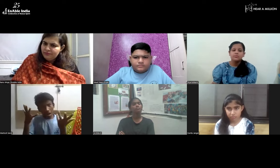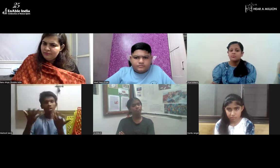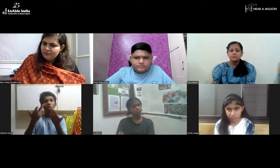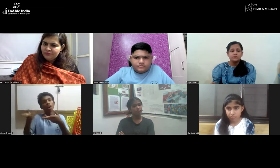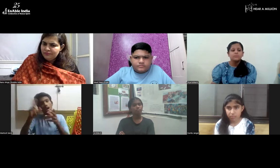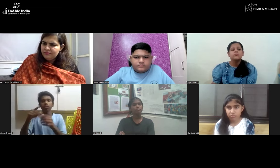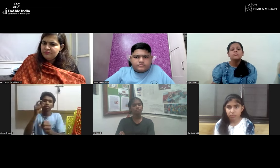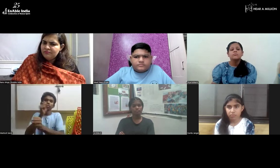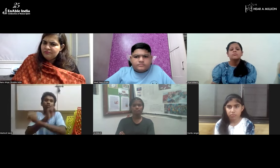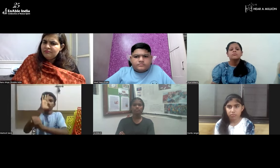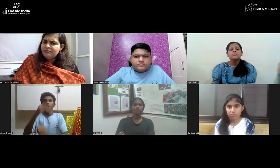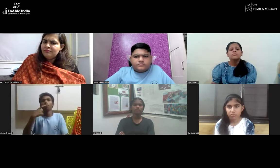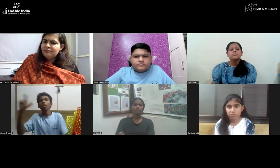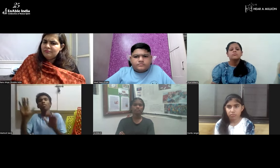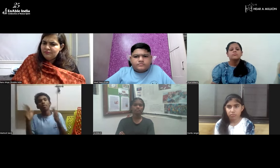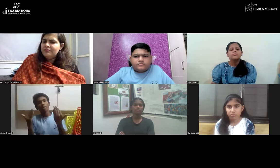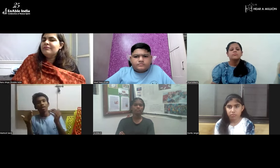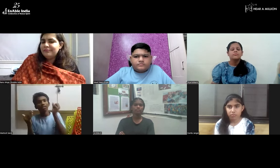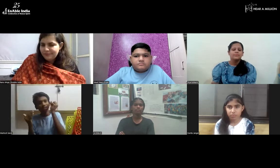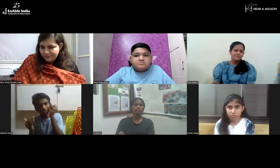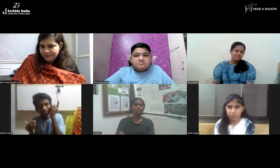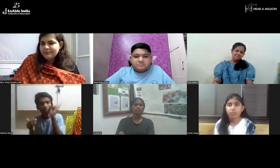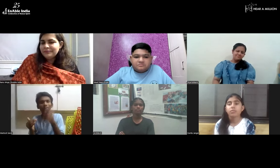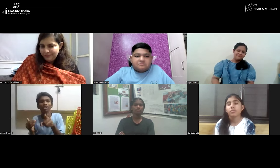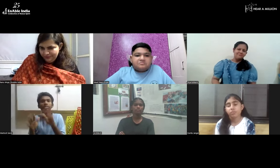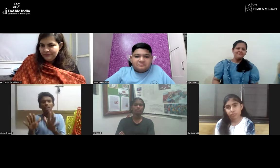that connection needs to be there. All right.